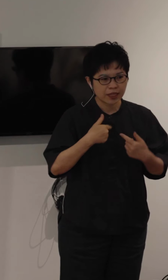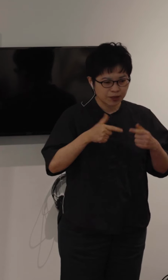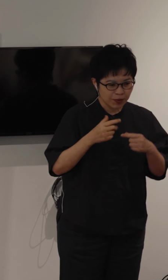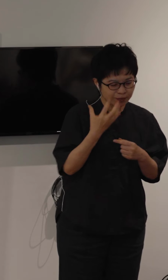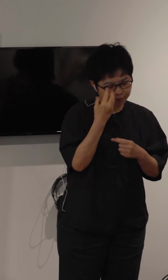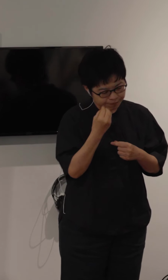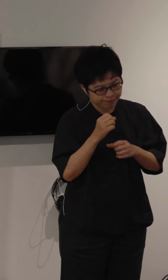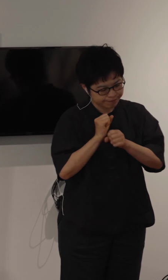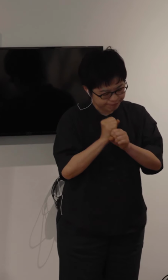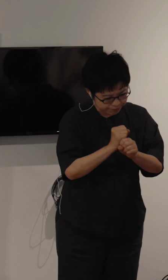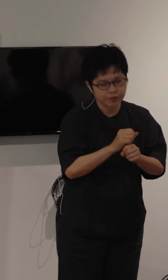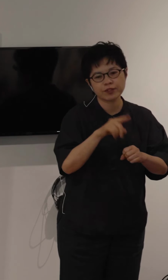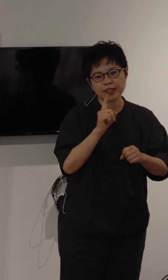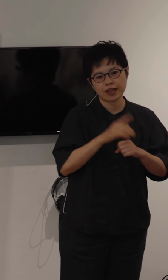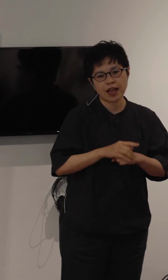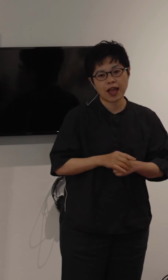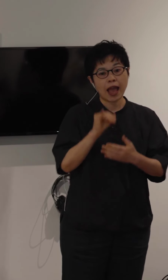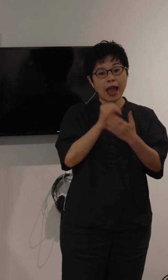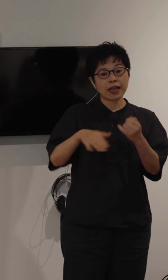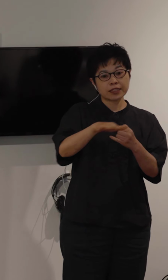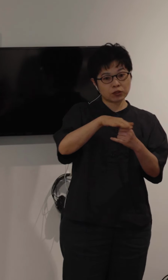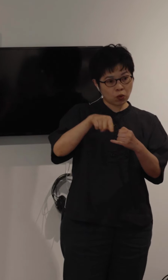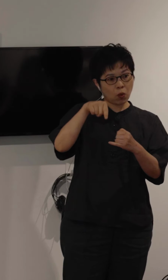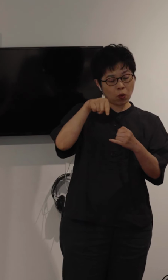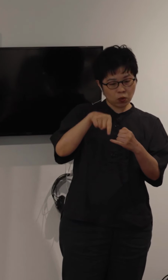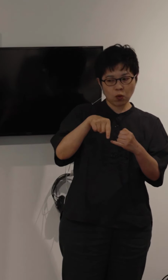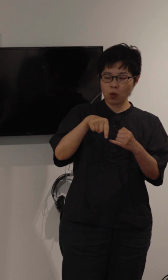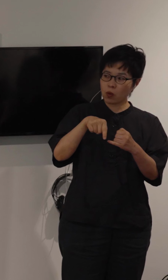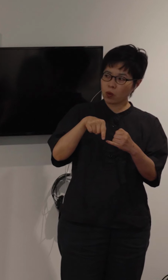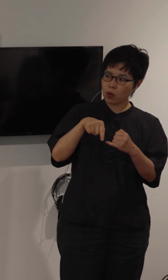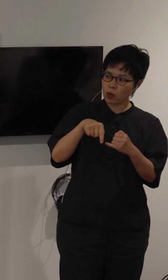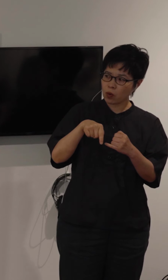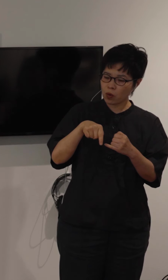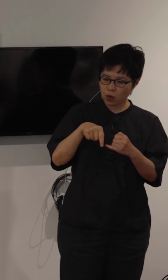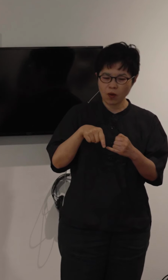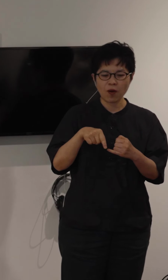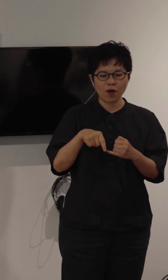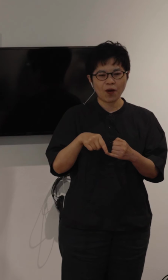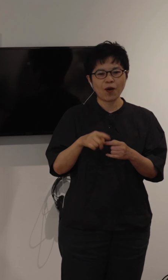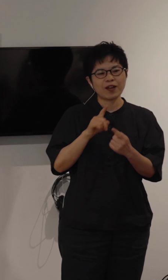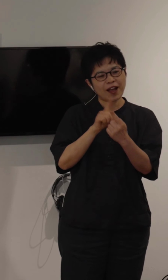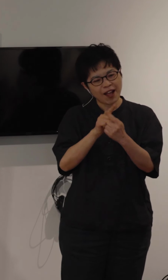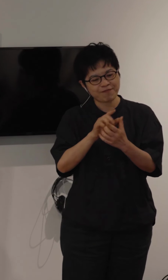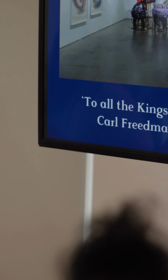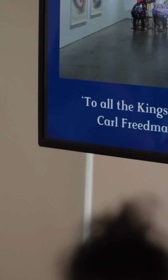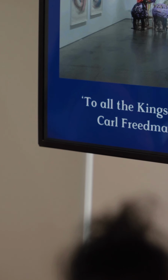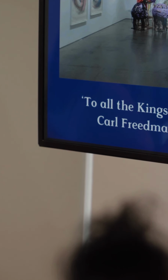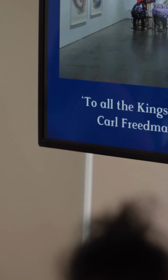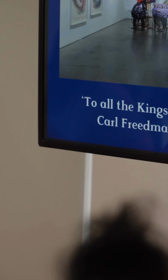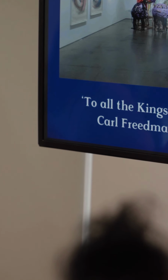an ally to these artists, and also giving agency back to the artists so that they can be seen on their